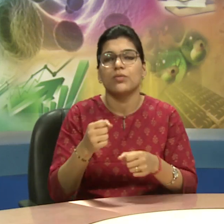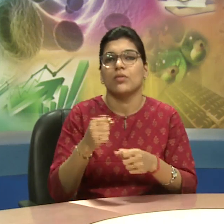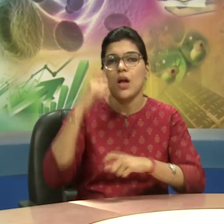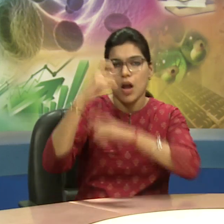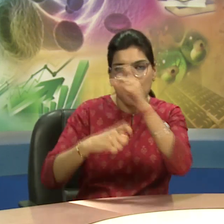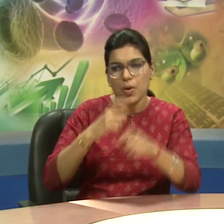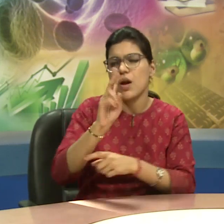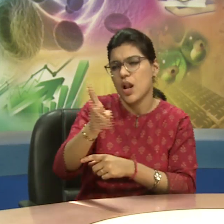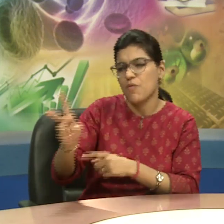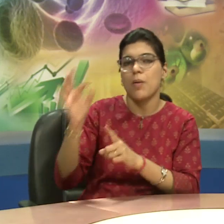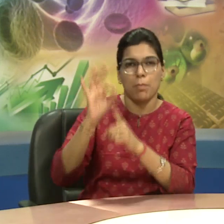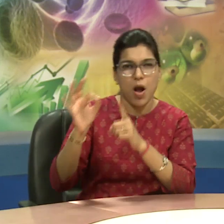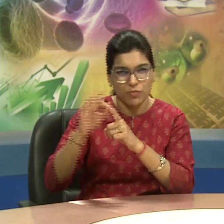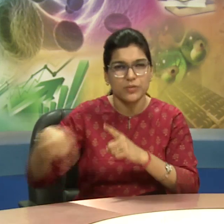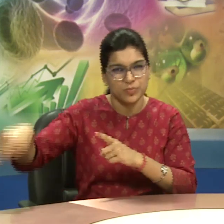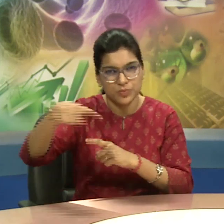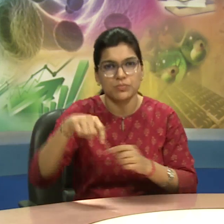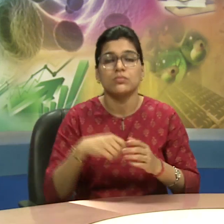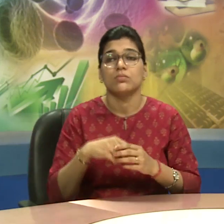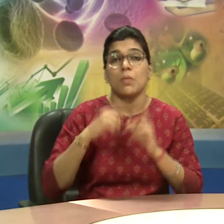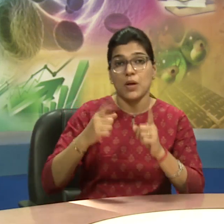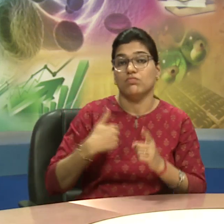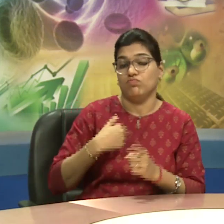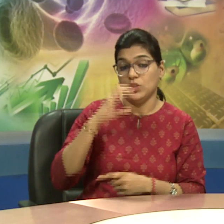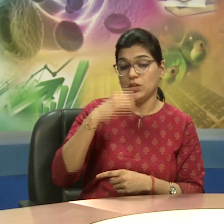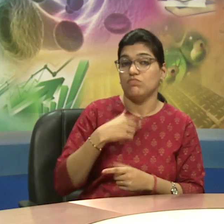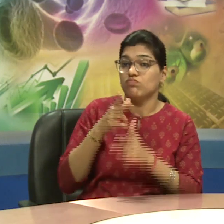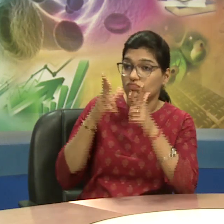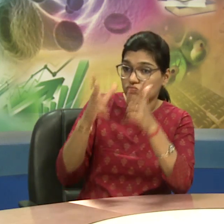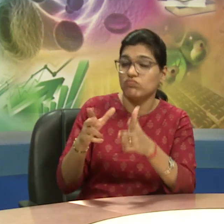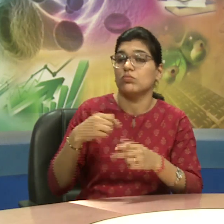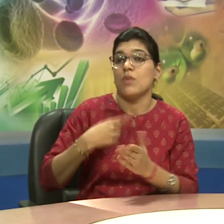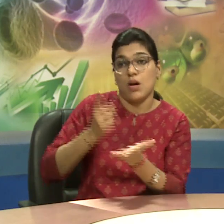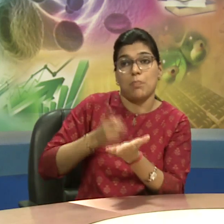This right means that government